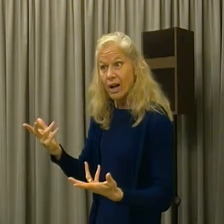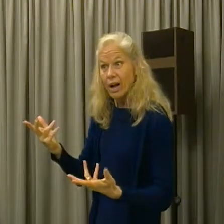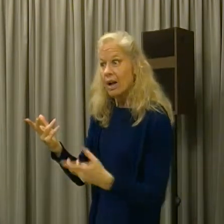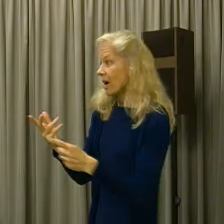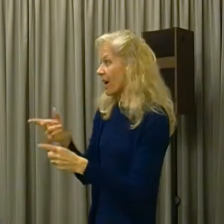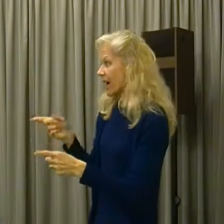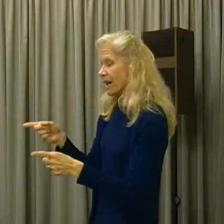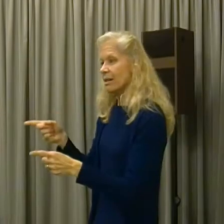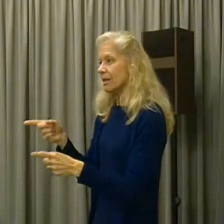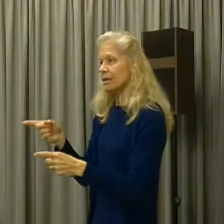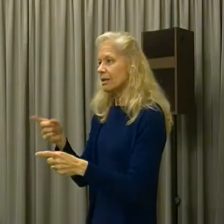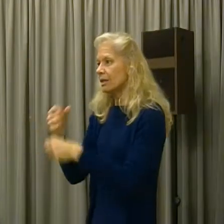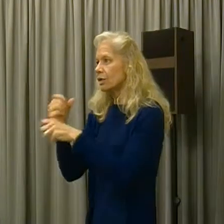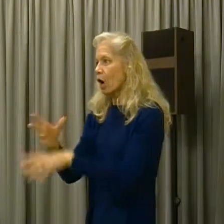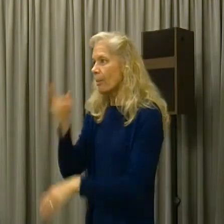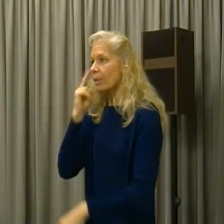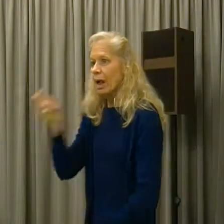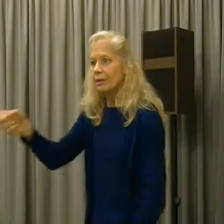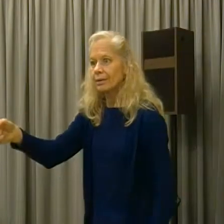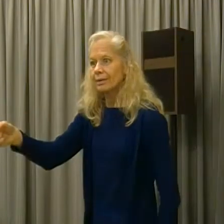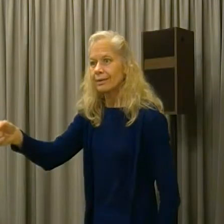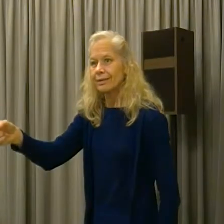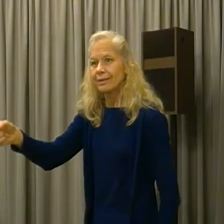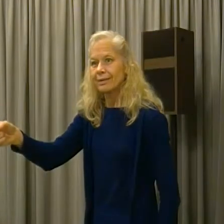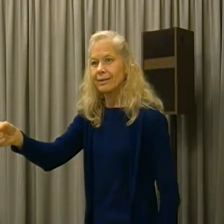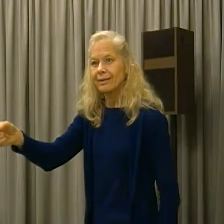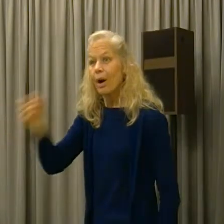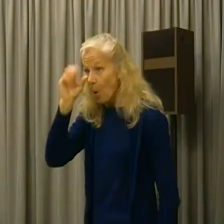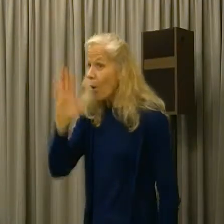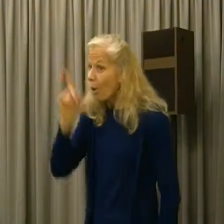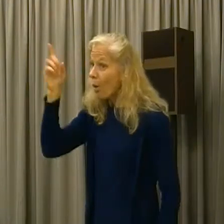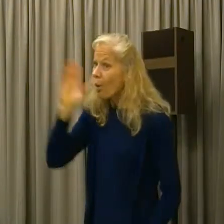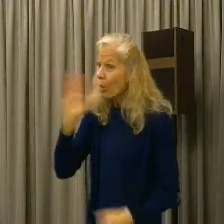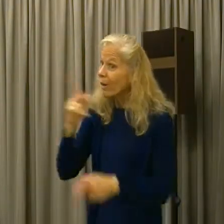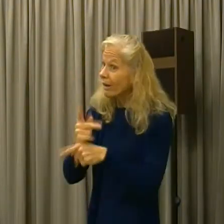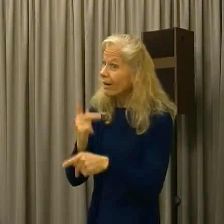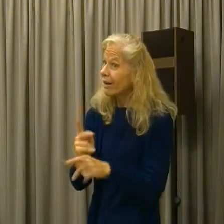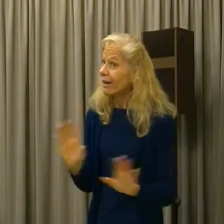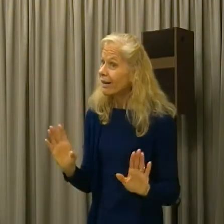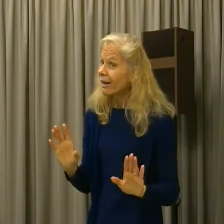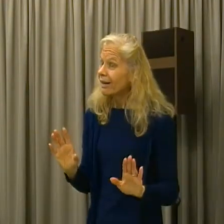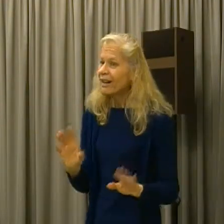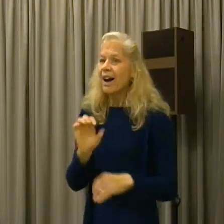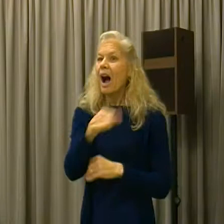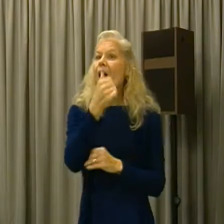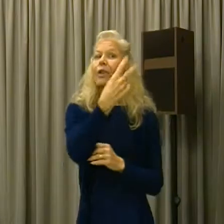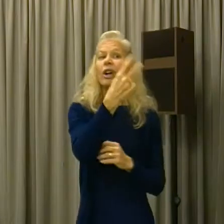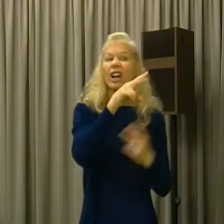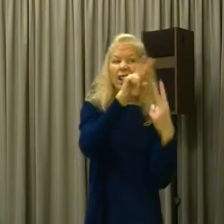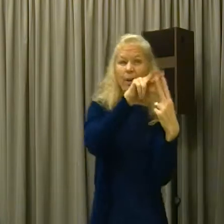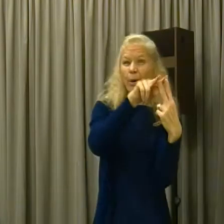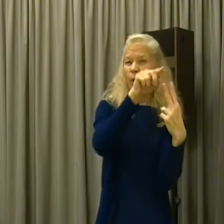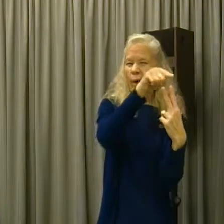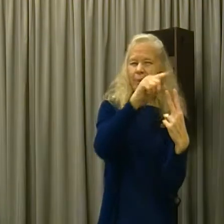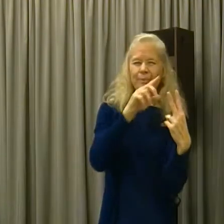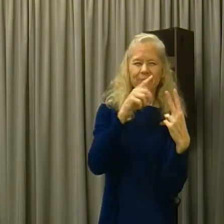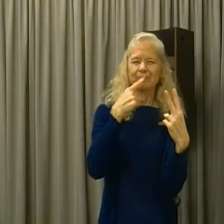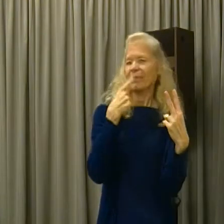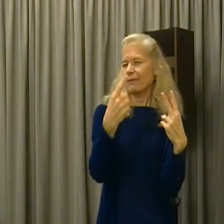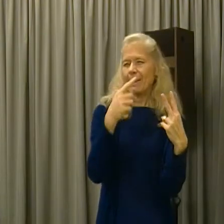God knows how to take care of his people. Ananias and Sapphira thought they could come in and pull the wool over everybody's eyes and look great for giving